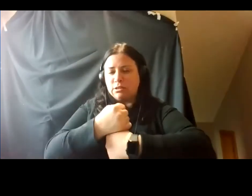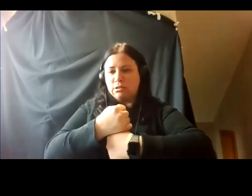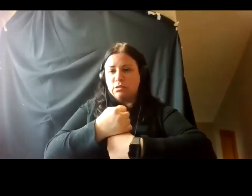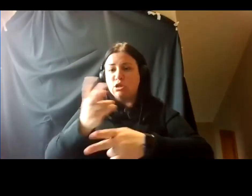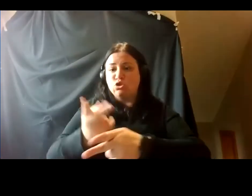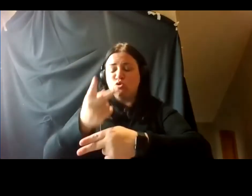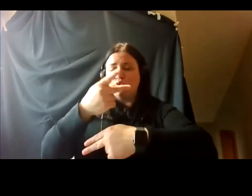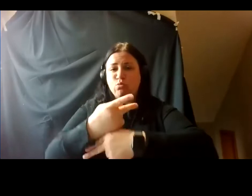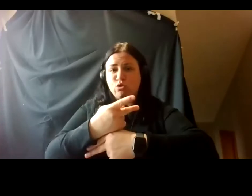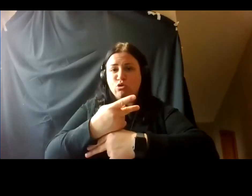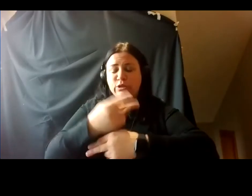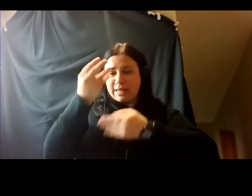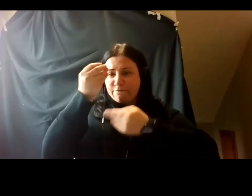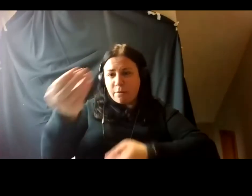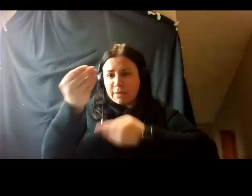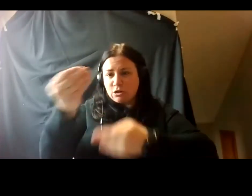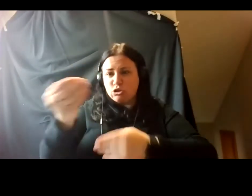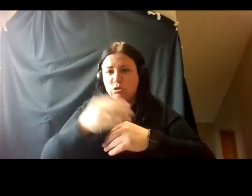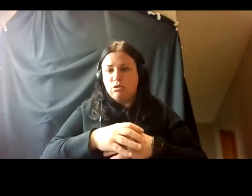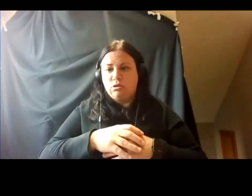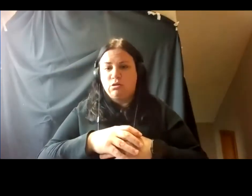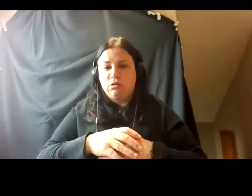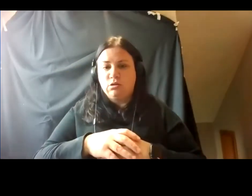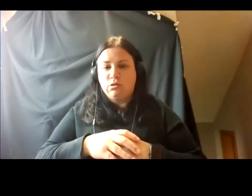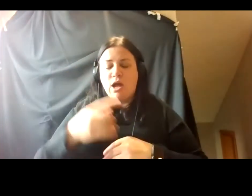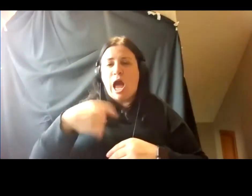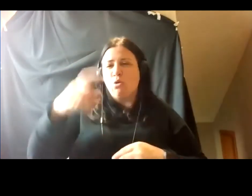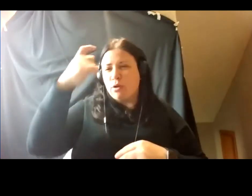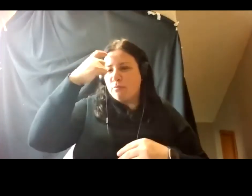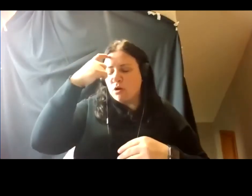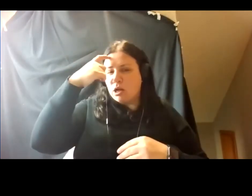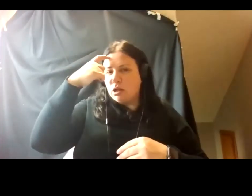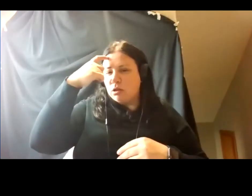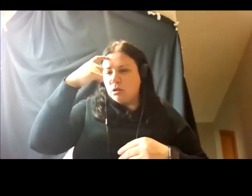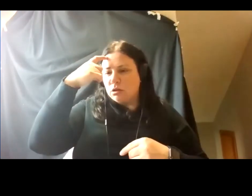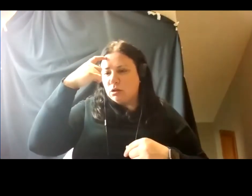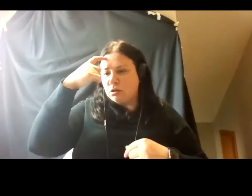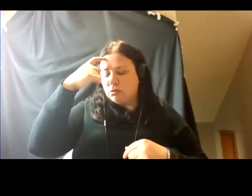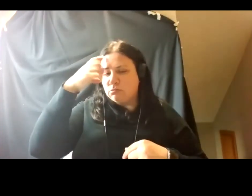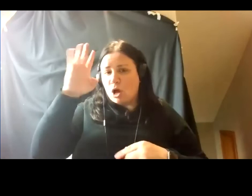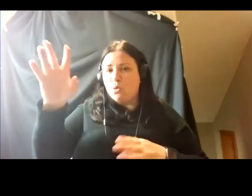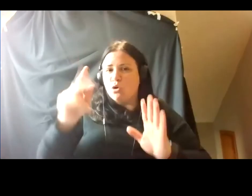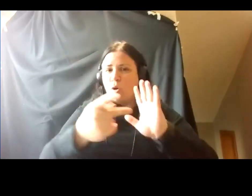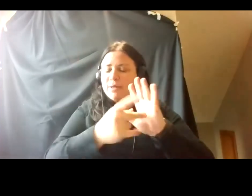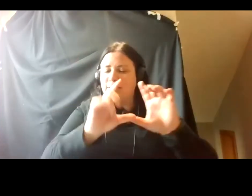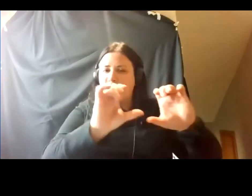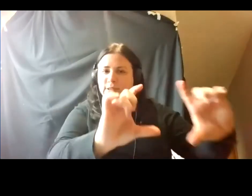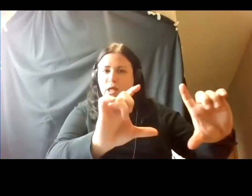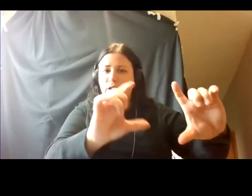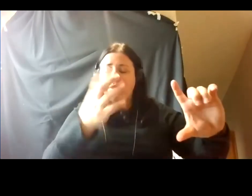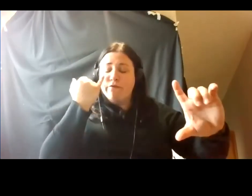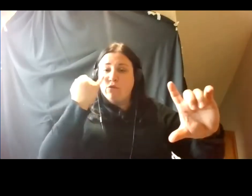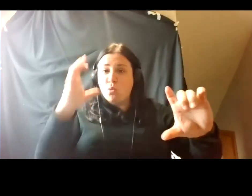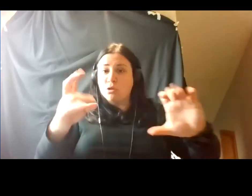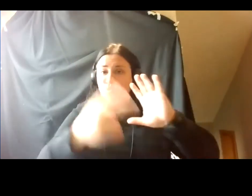and expedite information. So what it is that our brain, and I will go back to that slide if anybody wants to read it